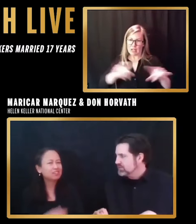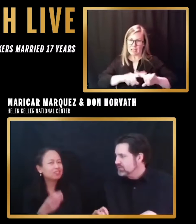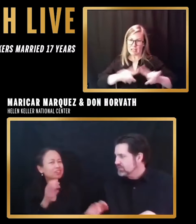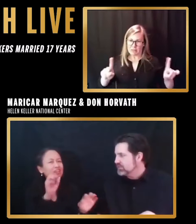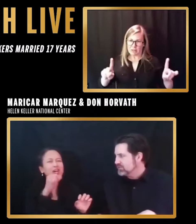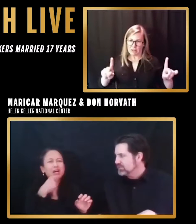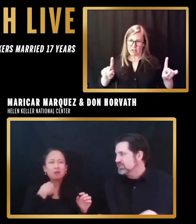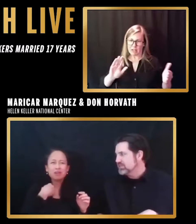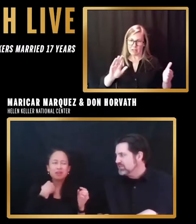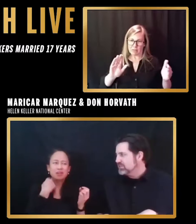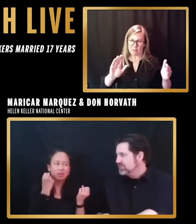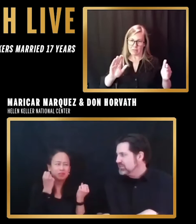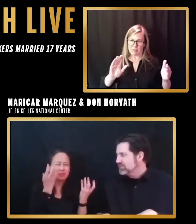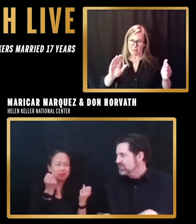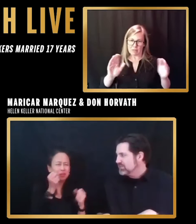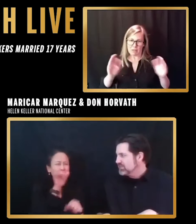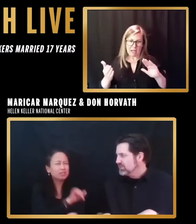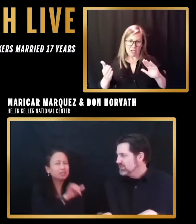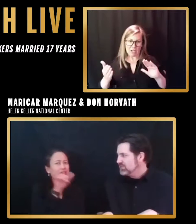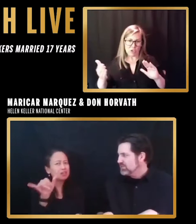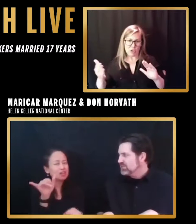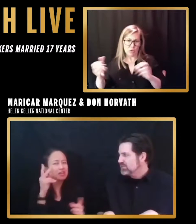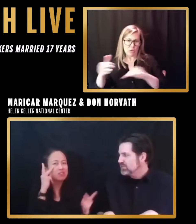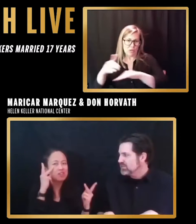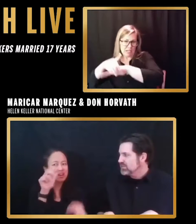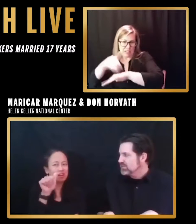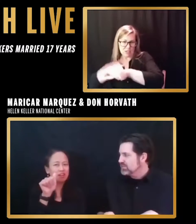which those differ?